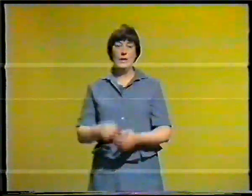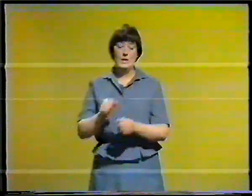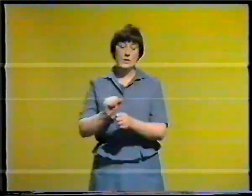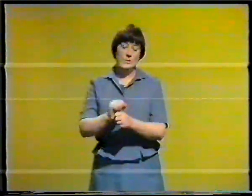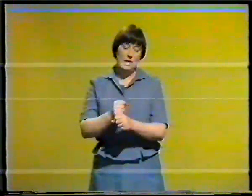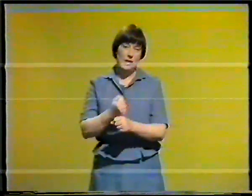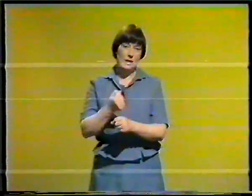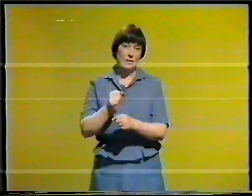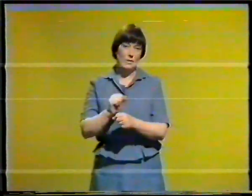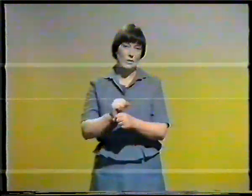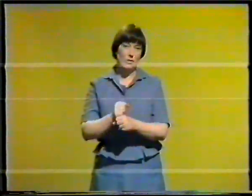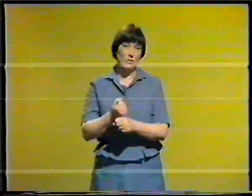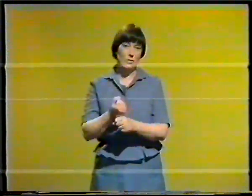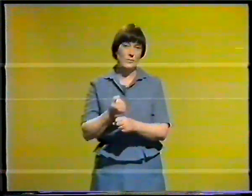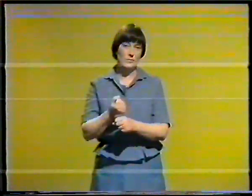To make or to do.